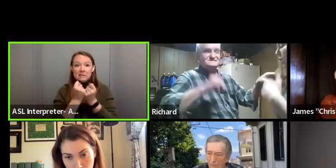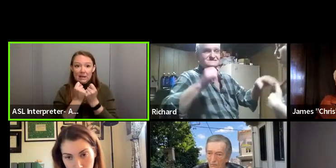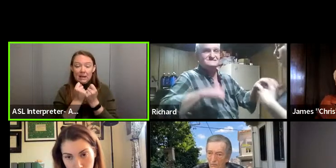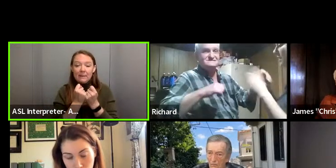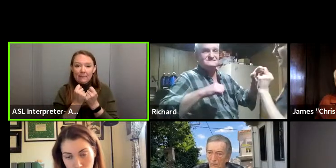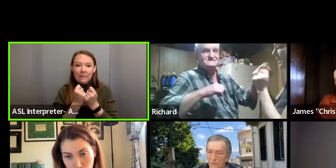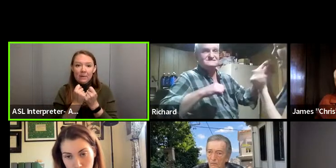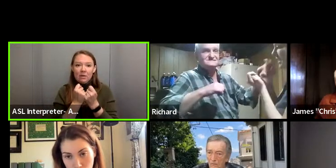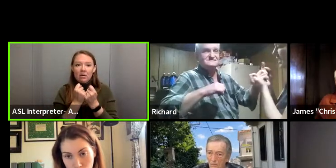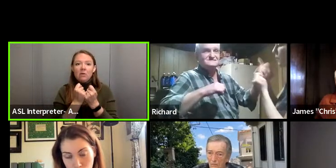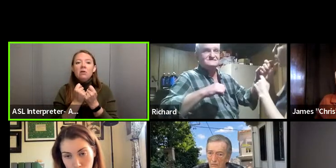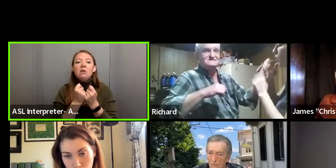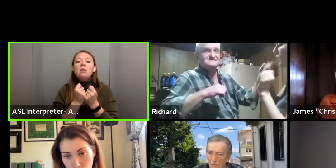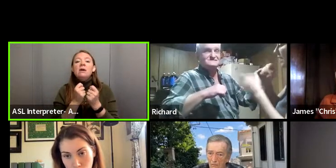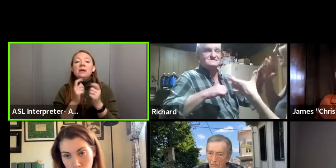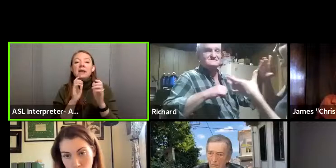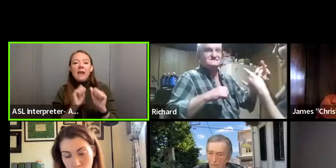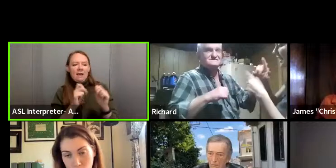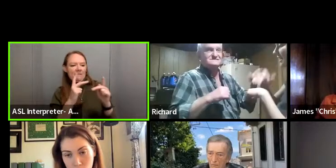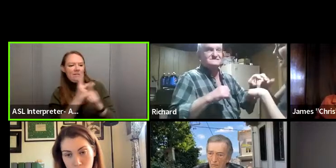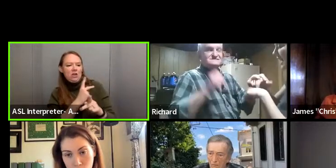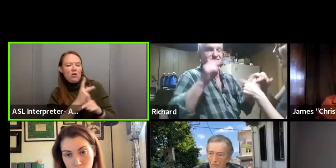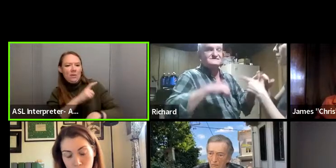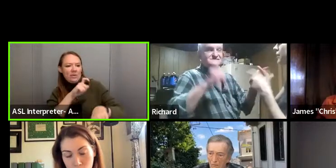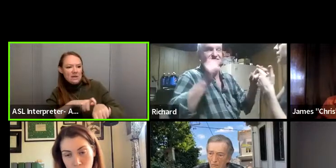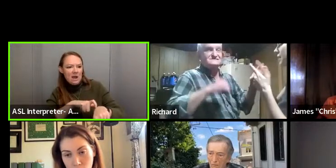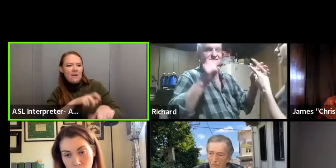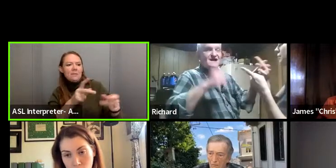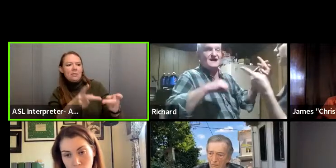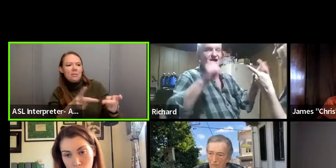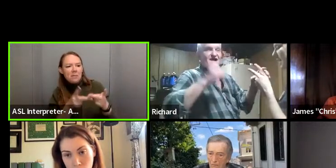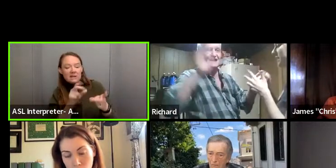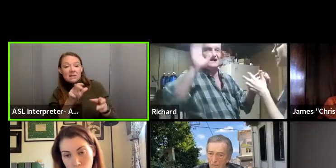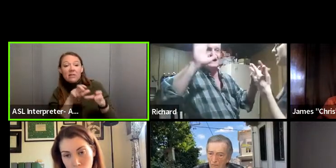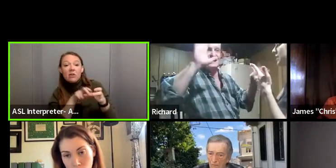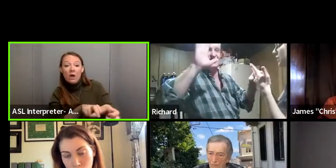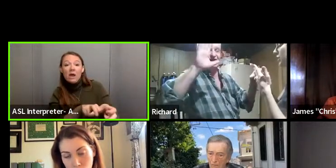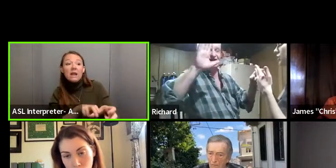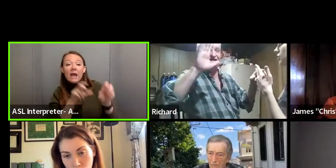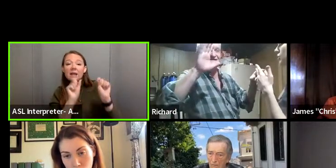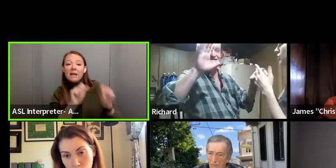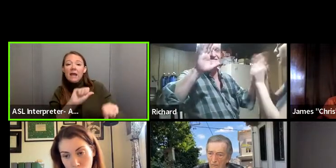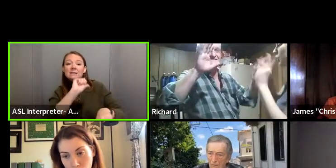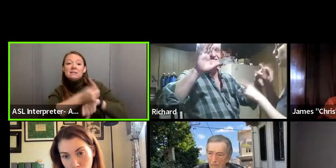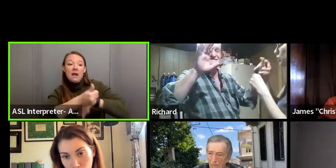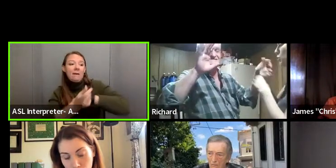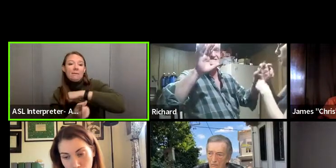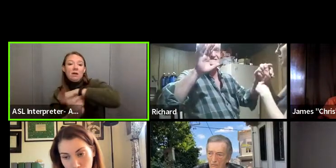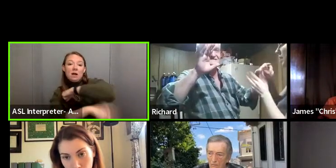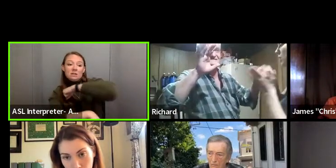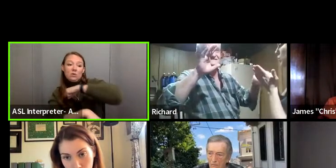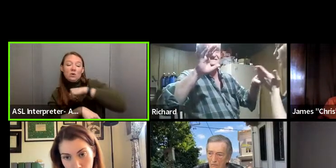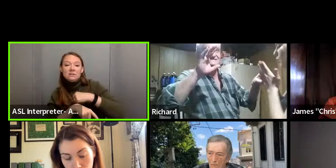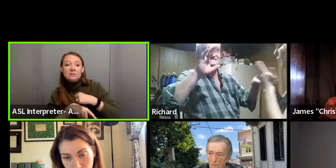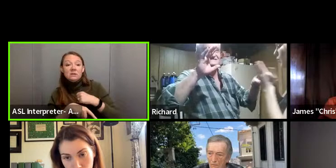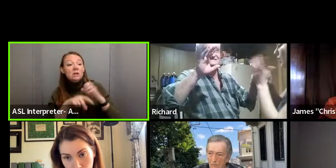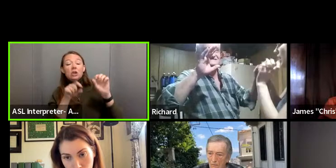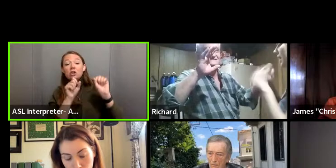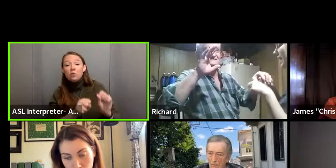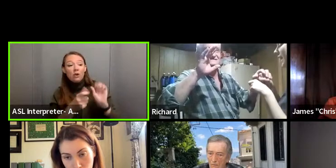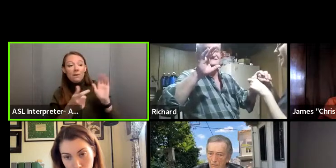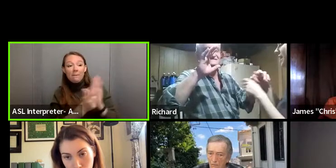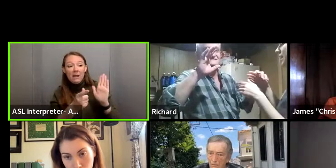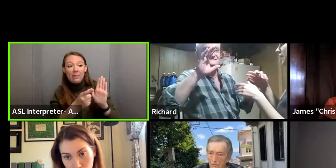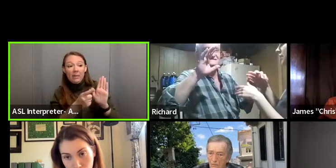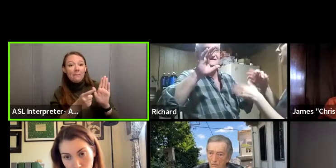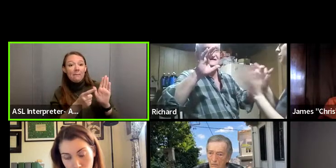place with the ride and issue consequences to the rider for egregious issues that can absolutely be banning from using the service in